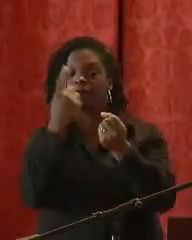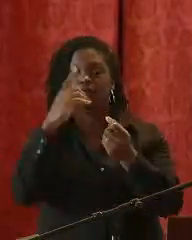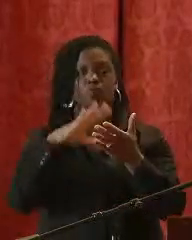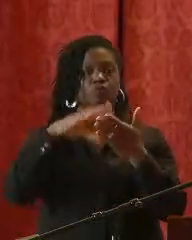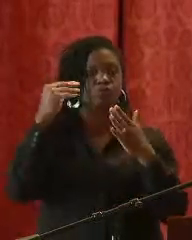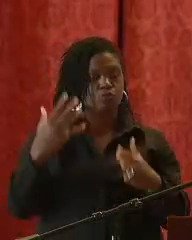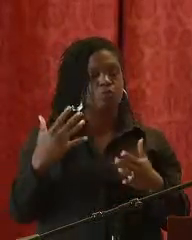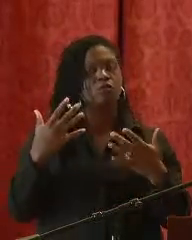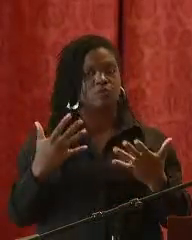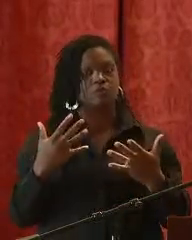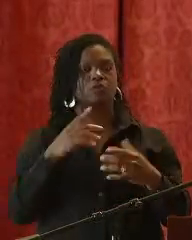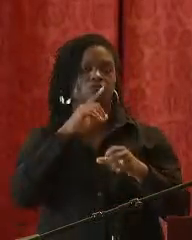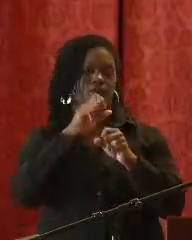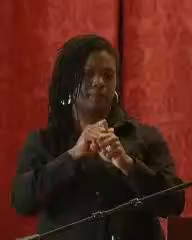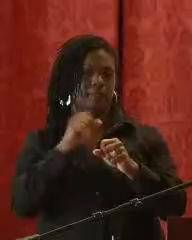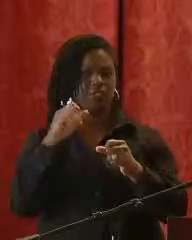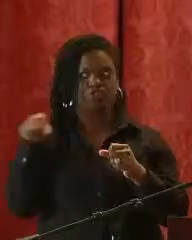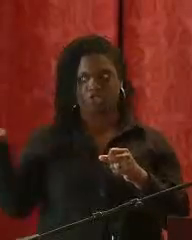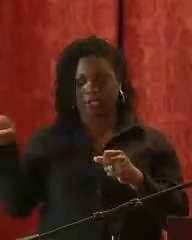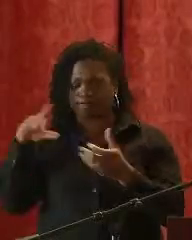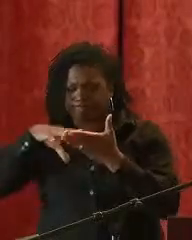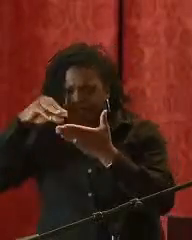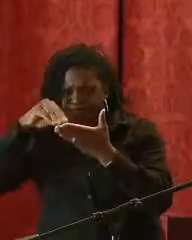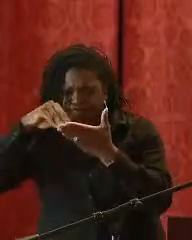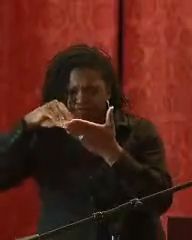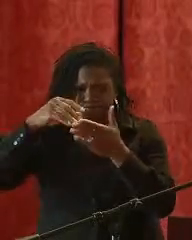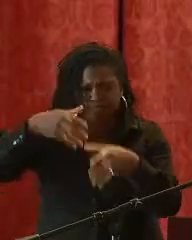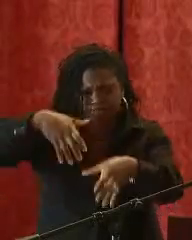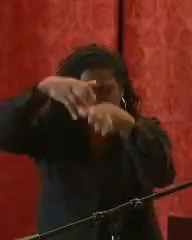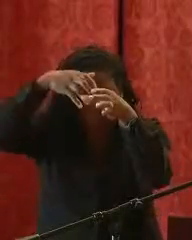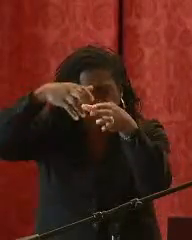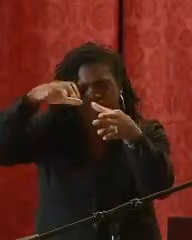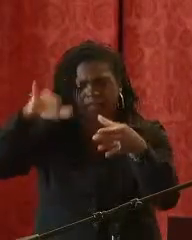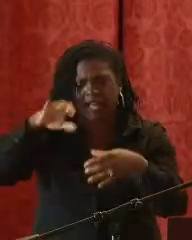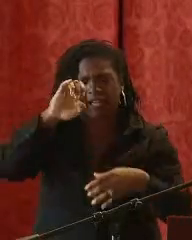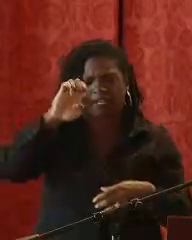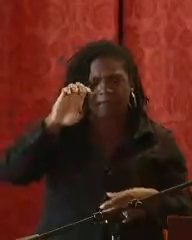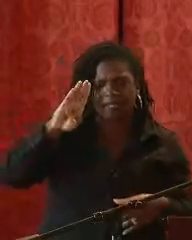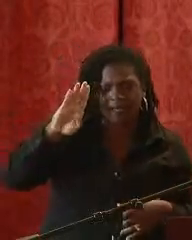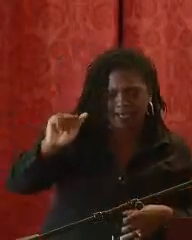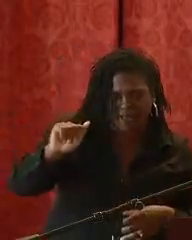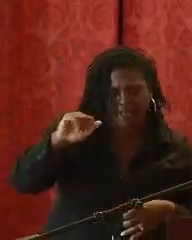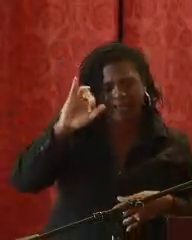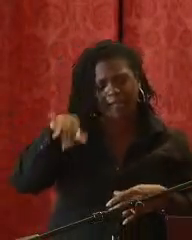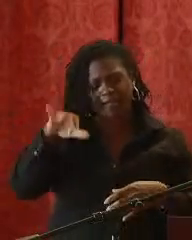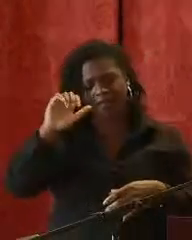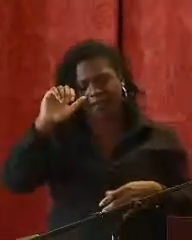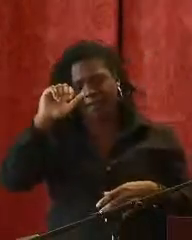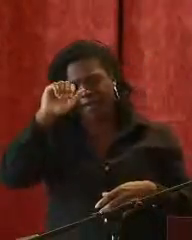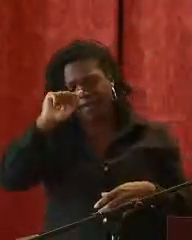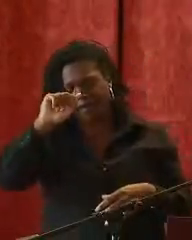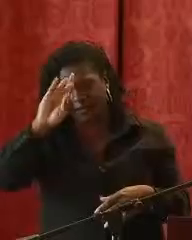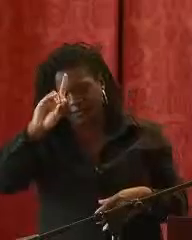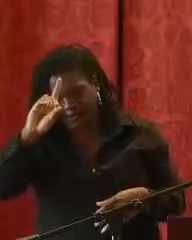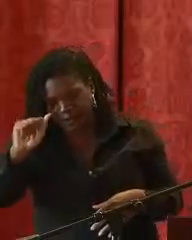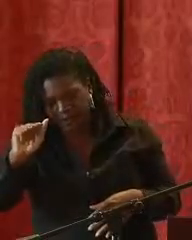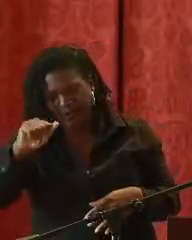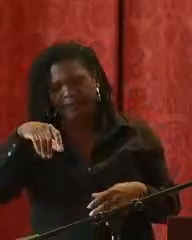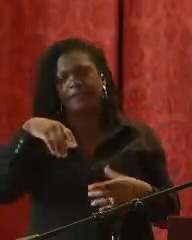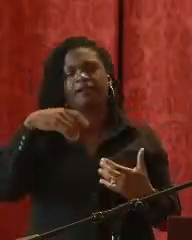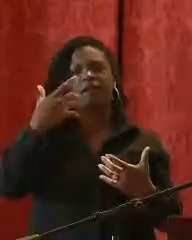extremely knowledgeable of the provisions of IDEA and the ADA, as well as all the regulations in